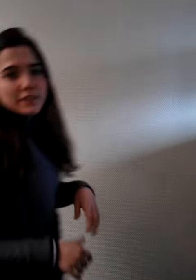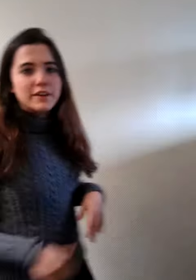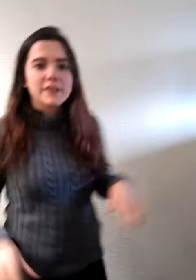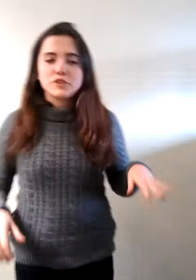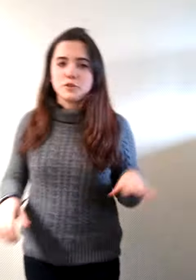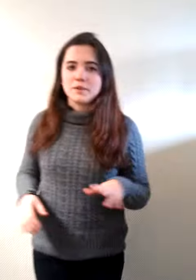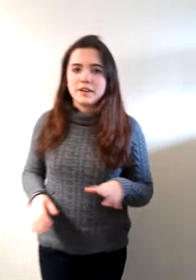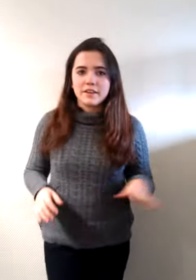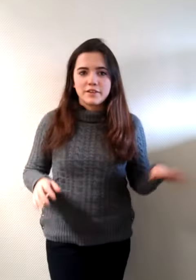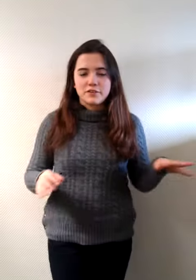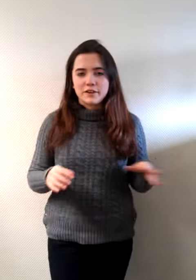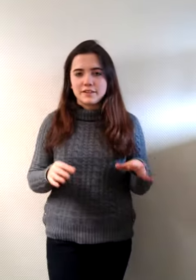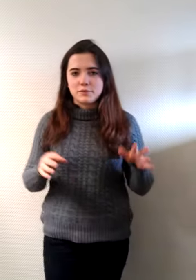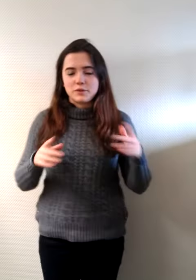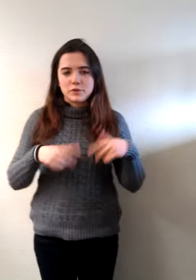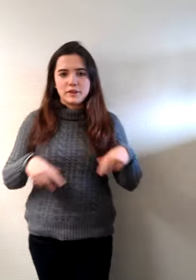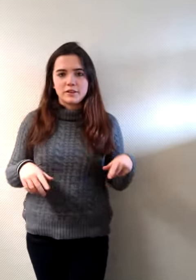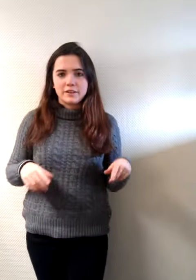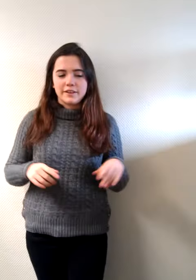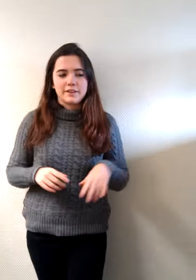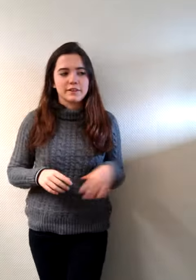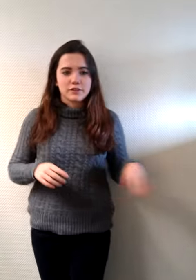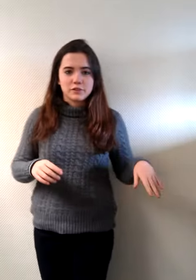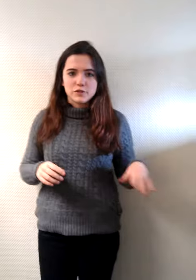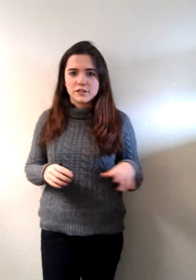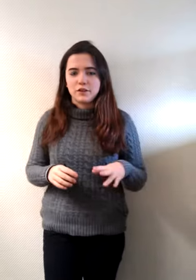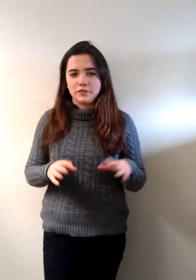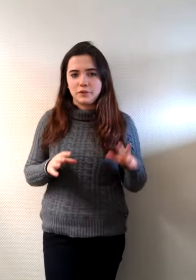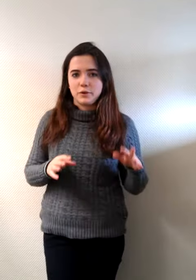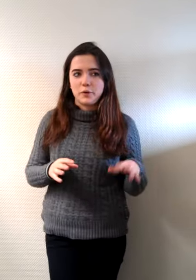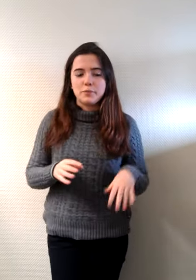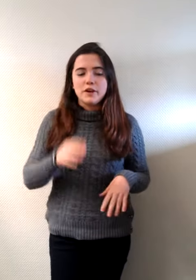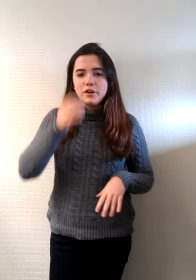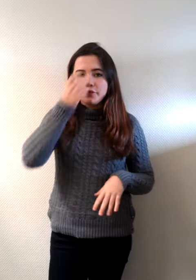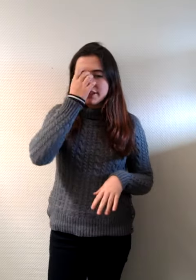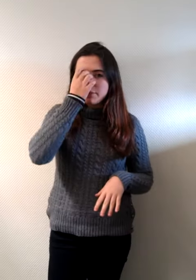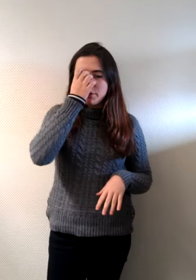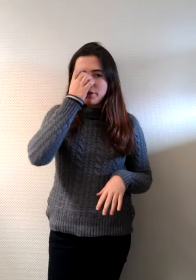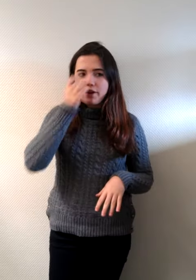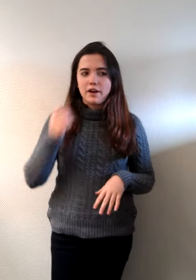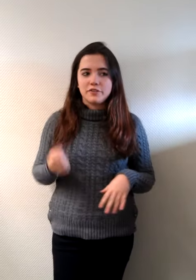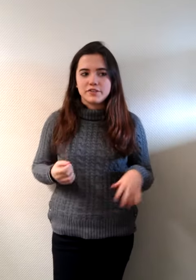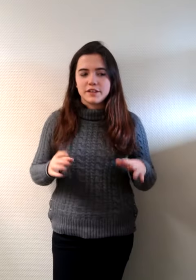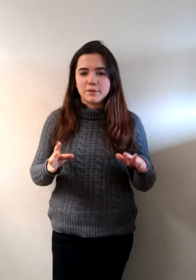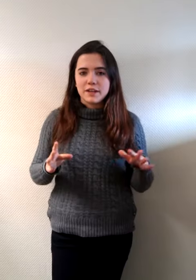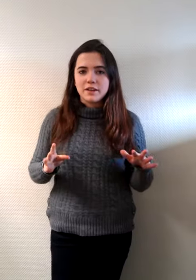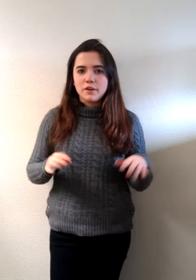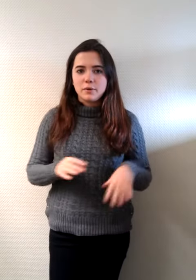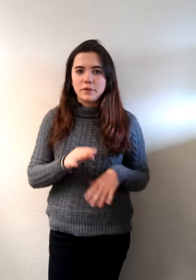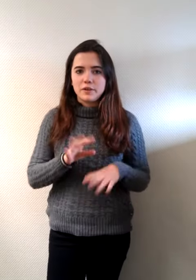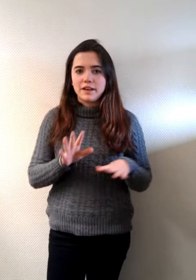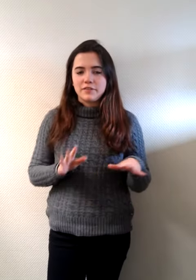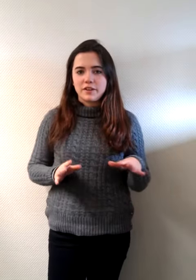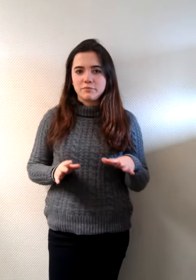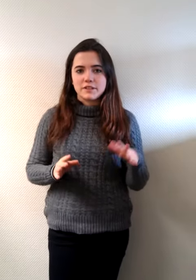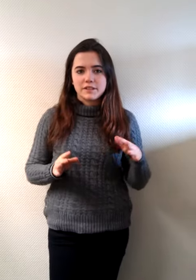There are too many differences between all the countries of Europe. For example, we have Germany with only 5%